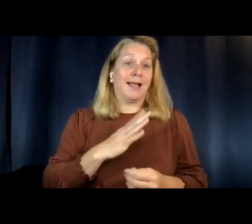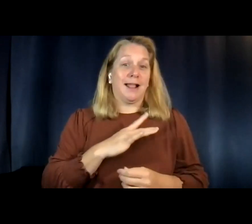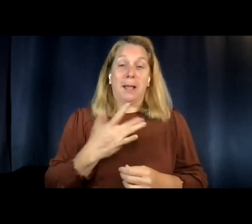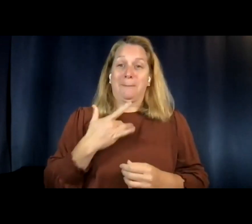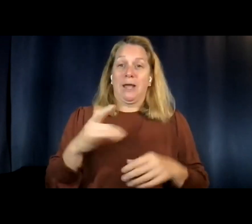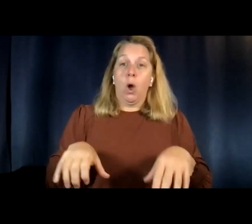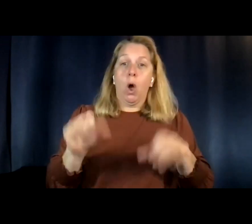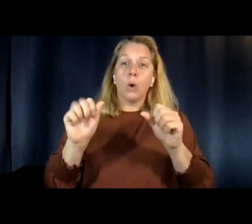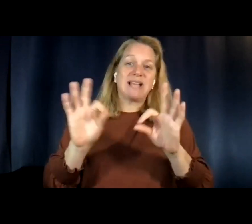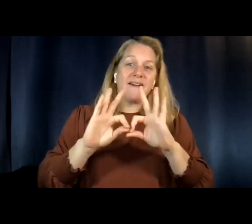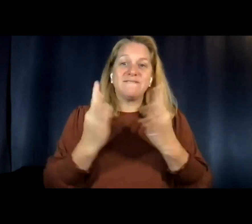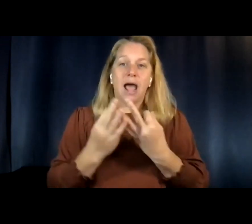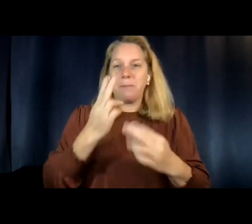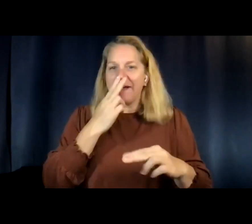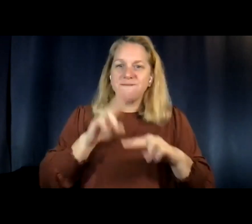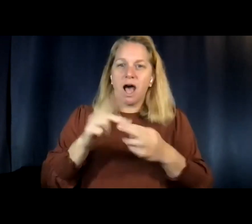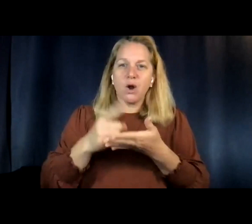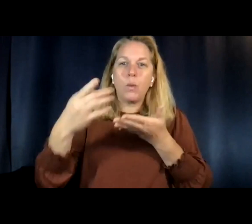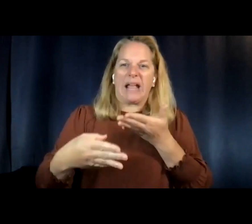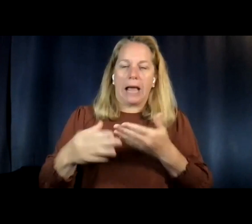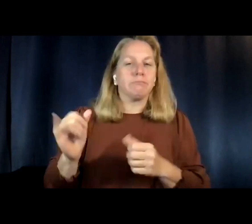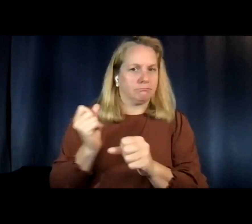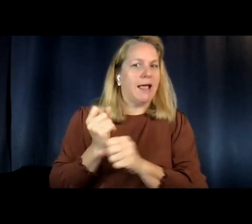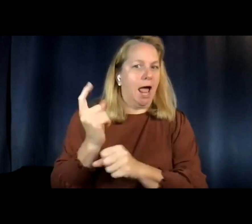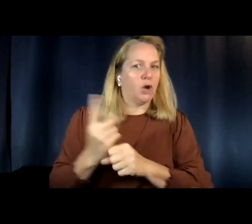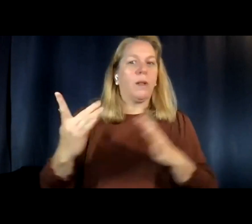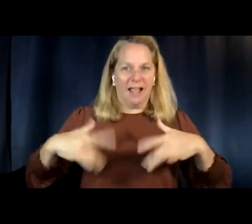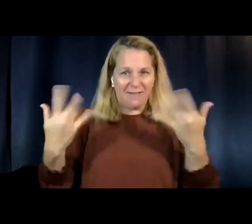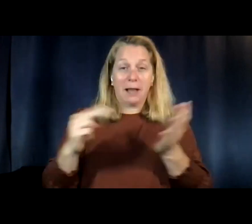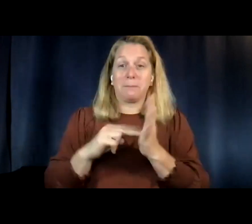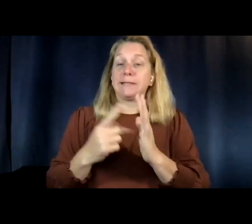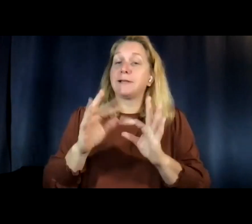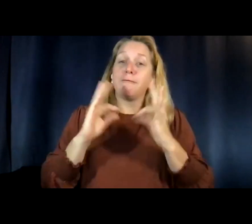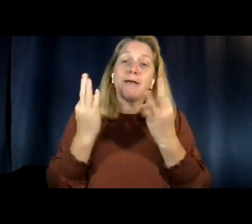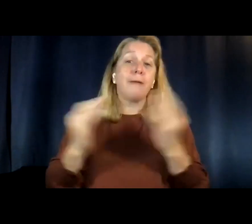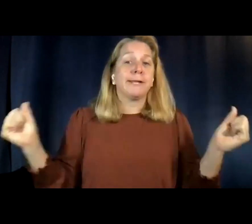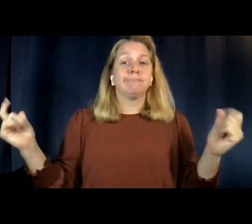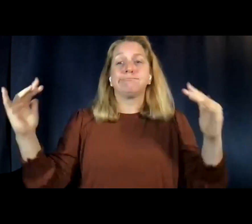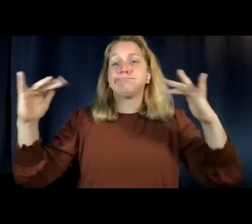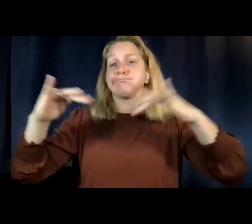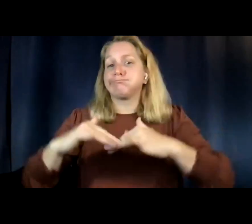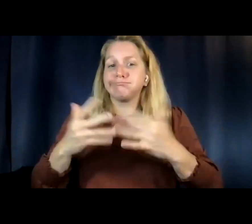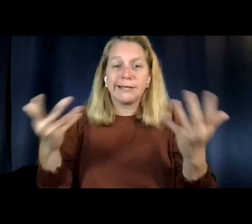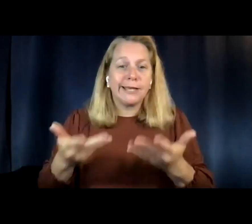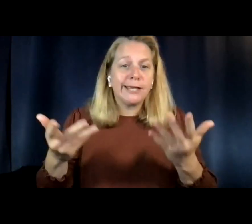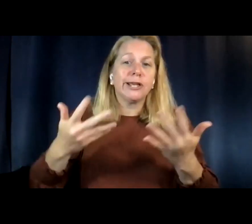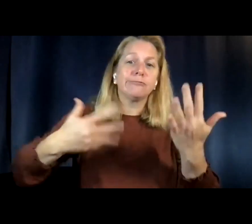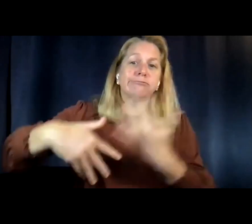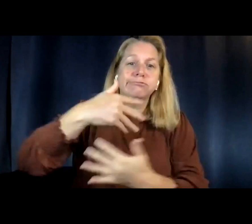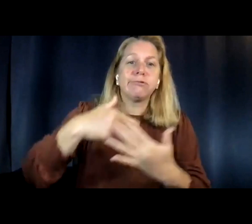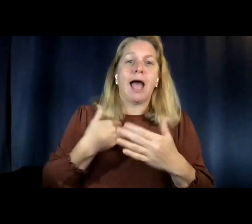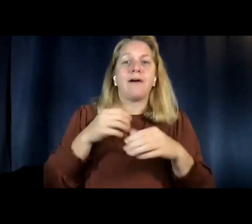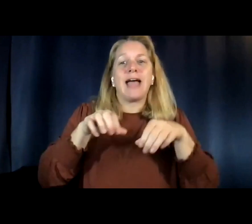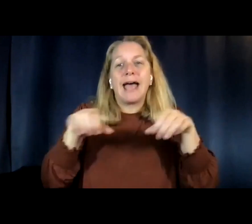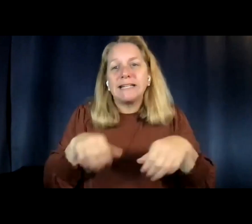a family fun weekend, which is an annual event where families from all over can come together. And we have activities for